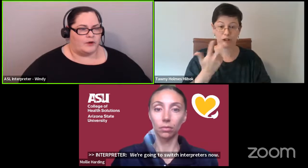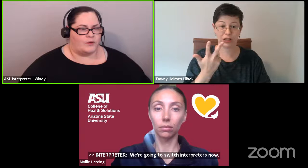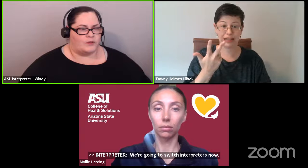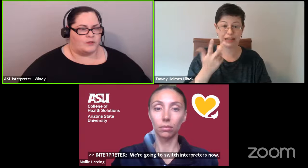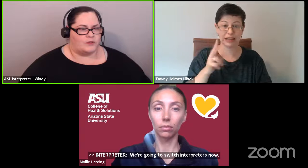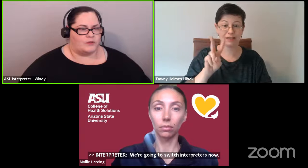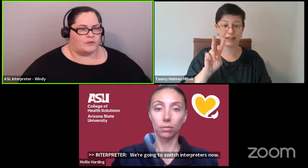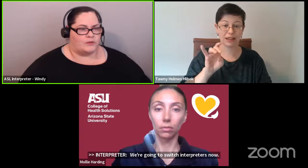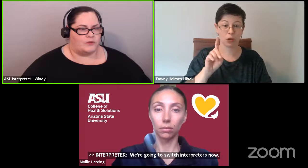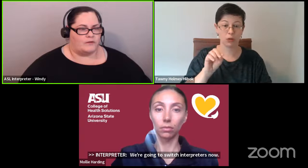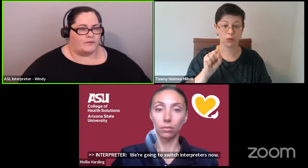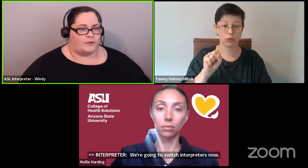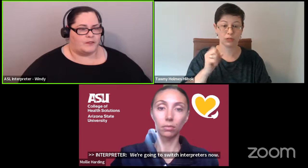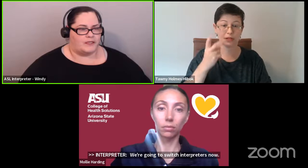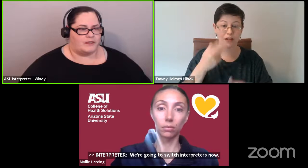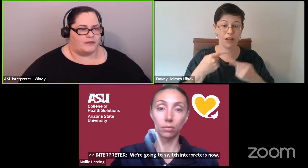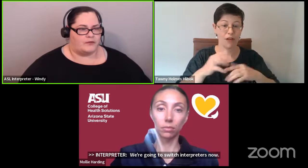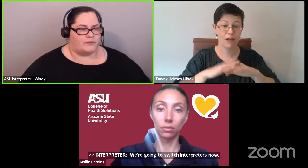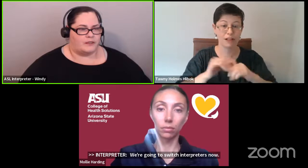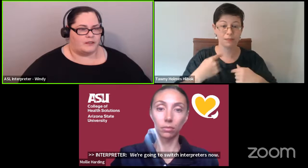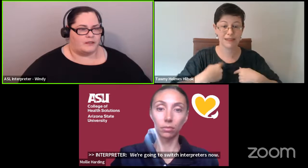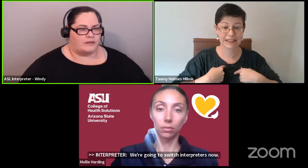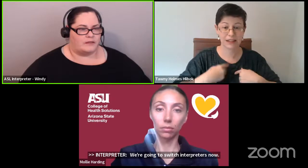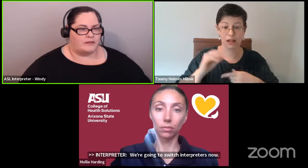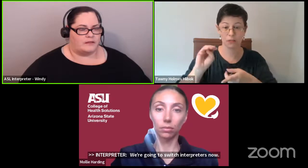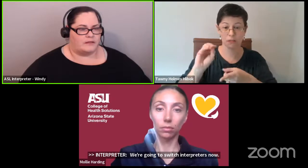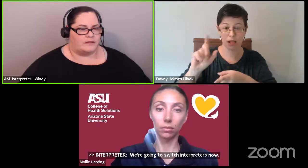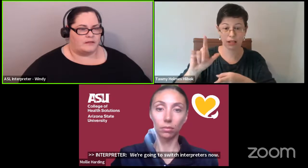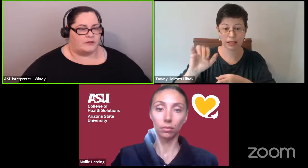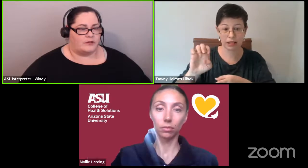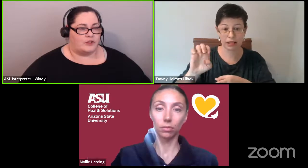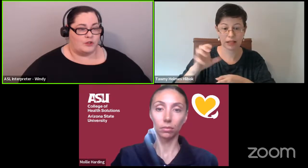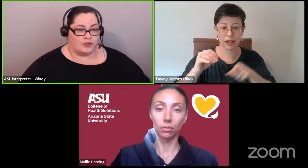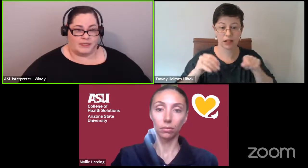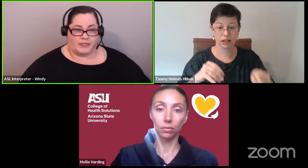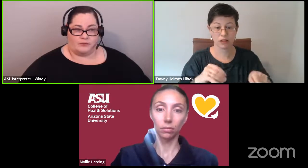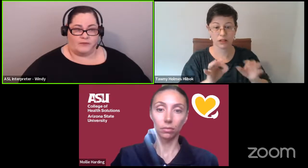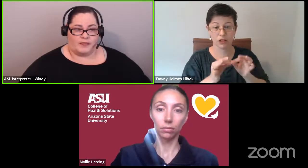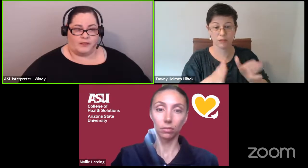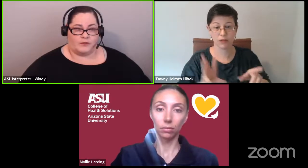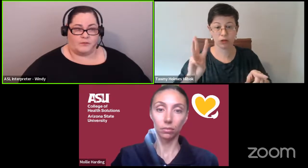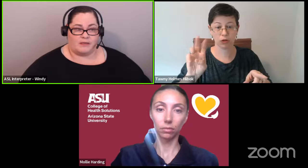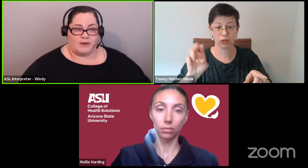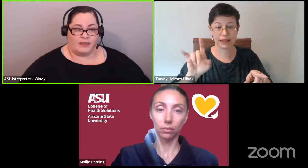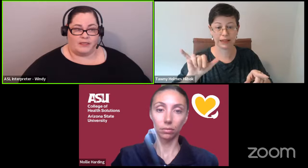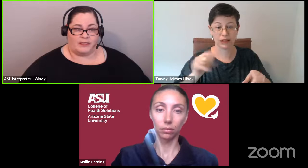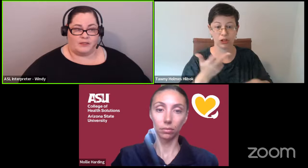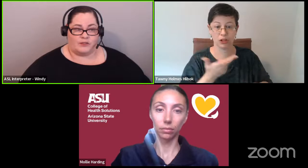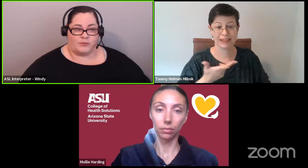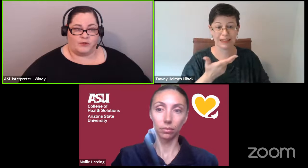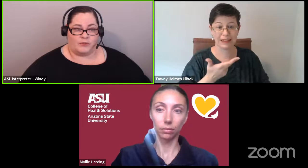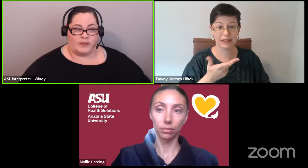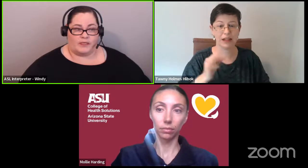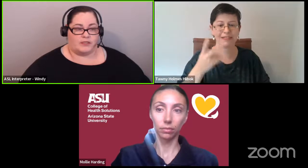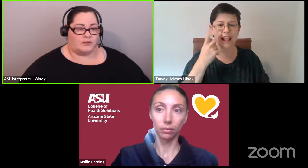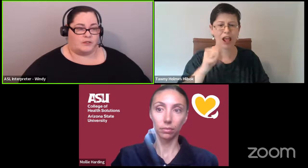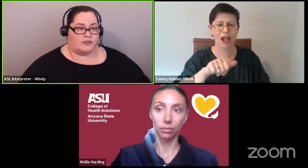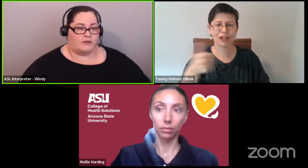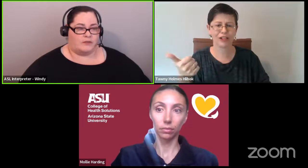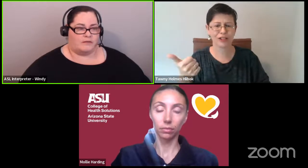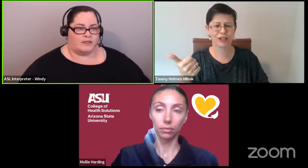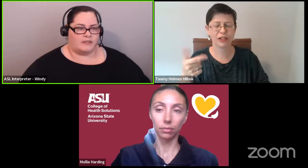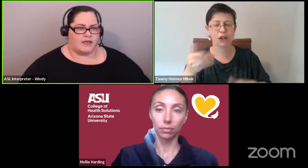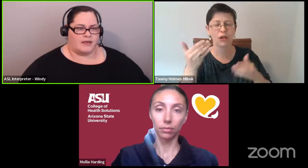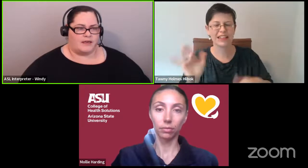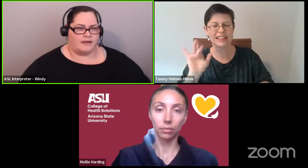You can go to if you see the 3, you should see 3 videos, me, Molly, and the interpreter, Wendy. Do you see